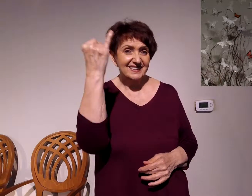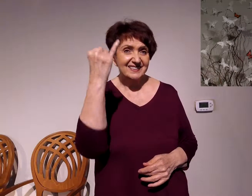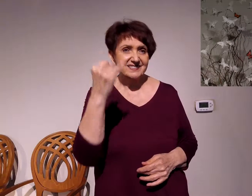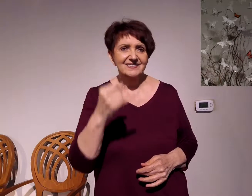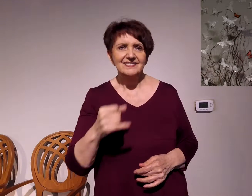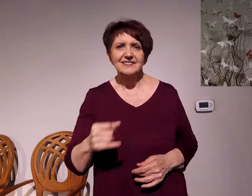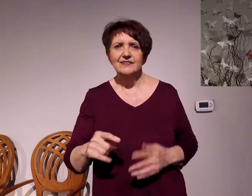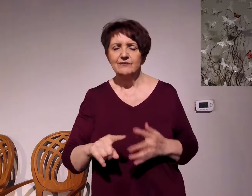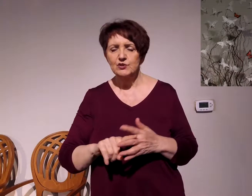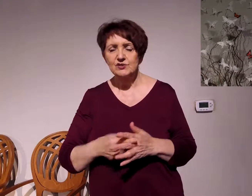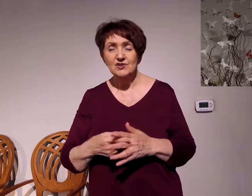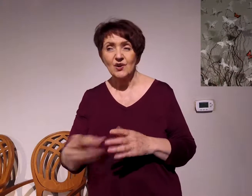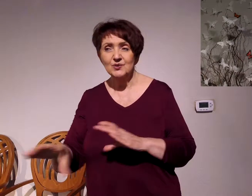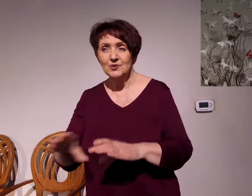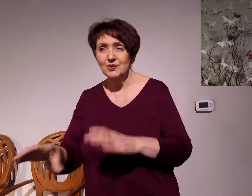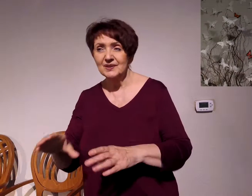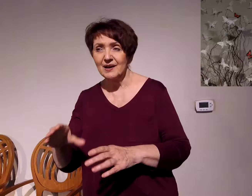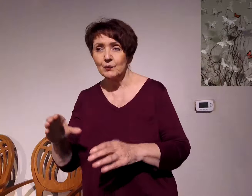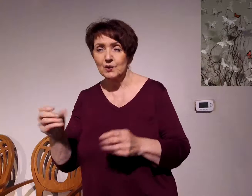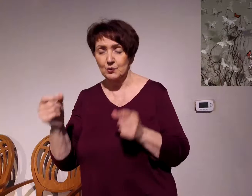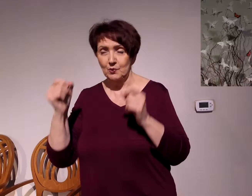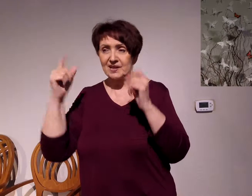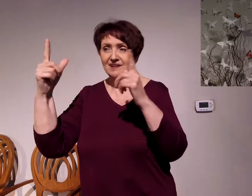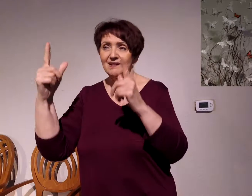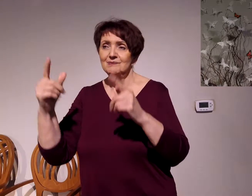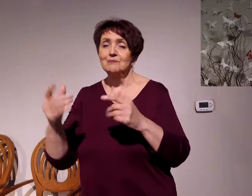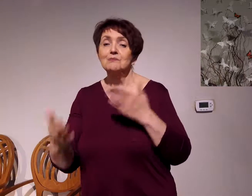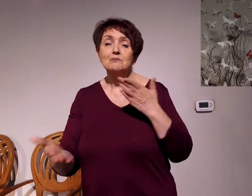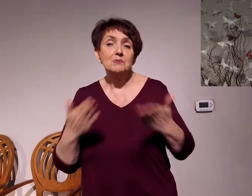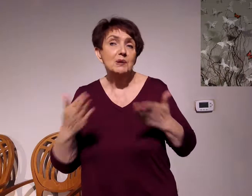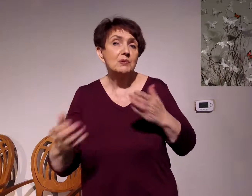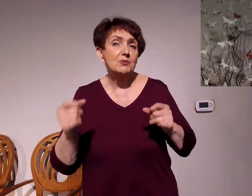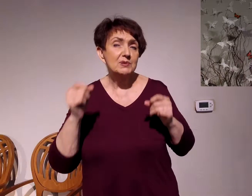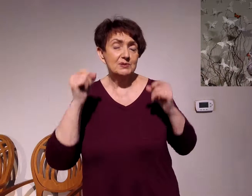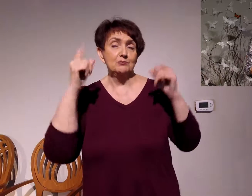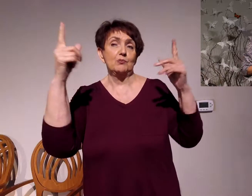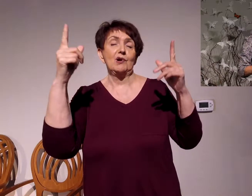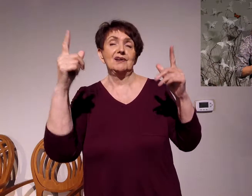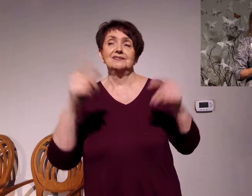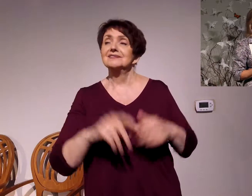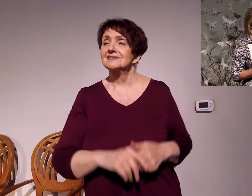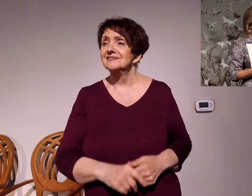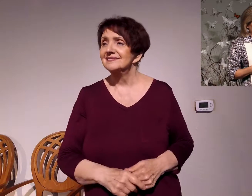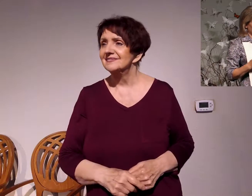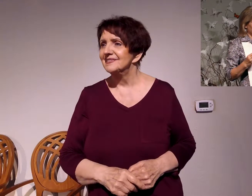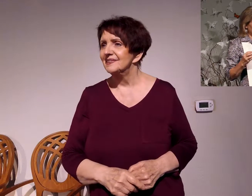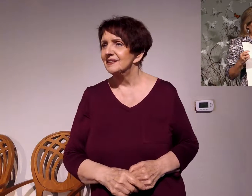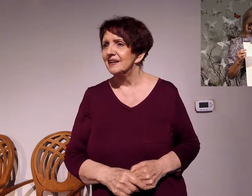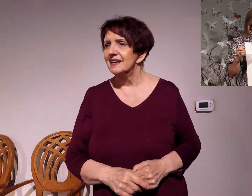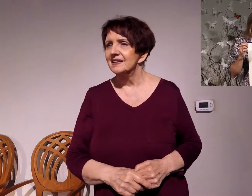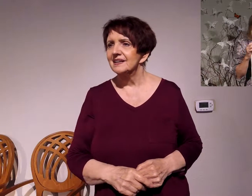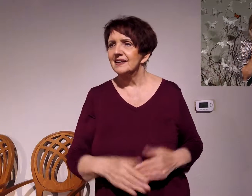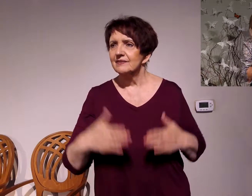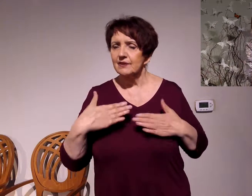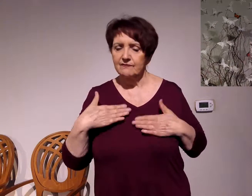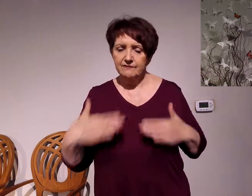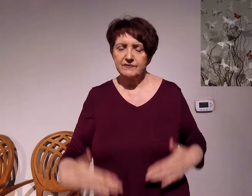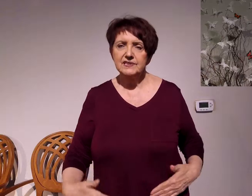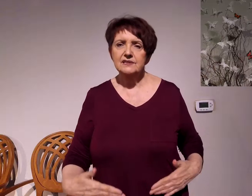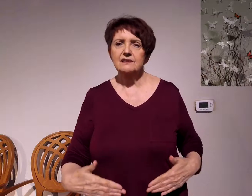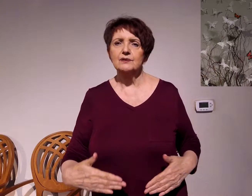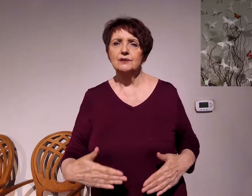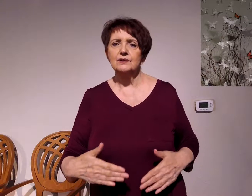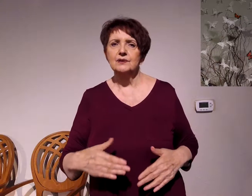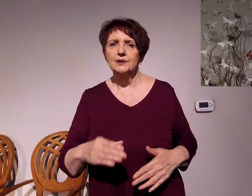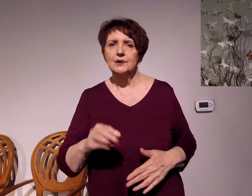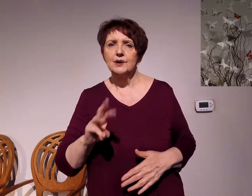doing this when we wake up, is that perhaps you'll be surprised at the